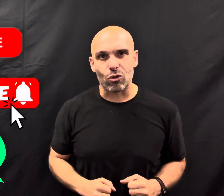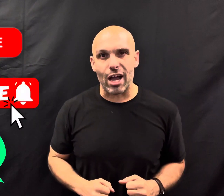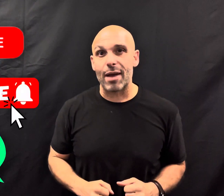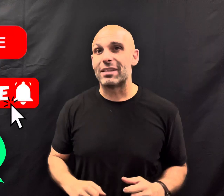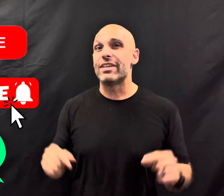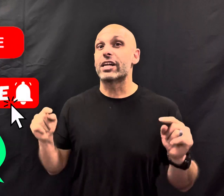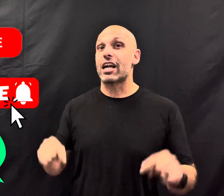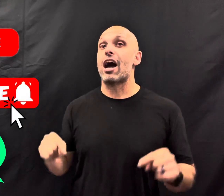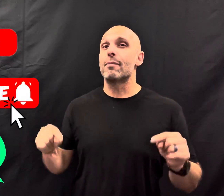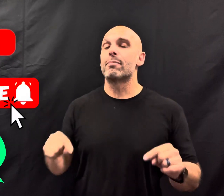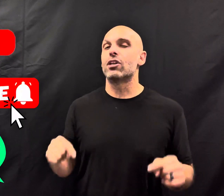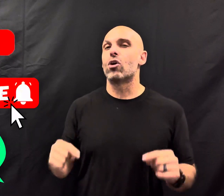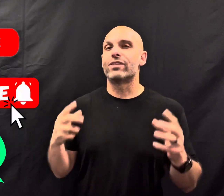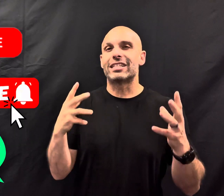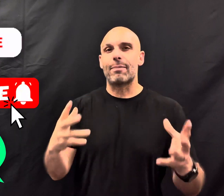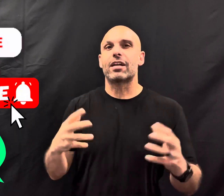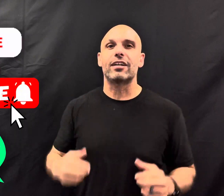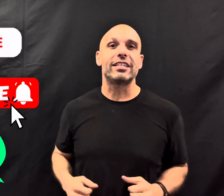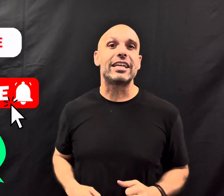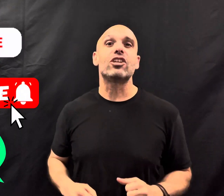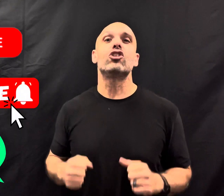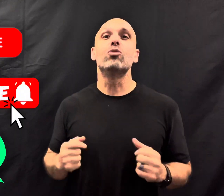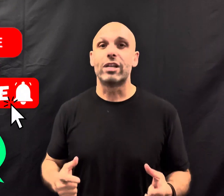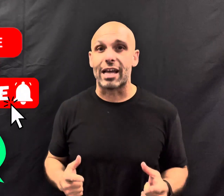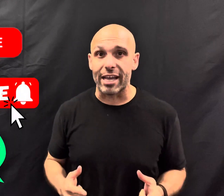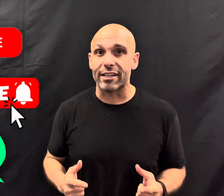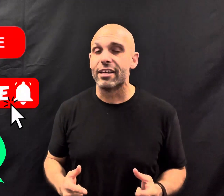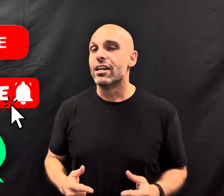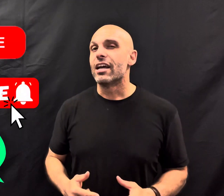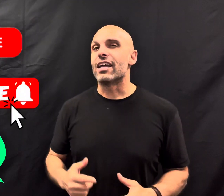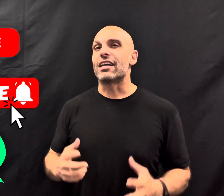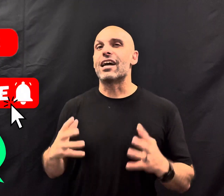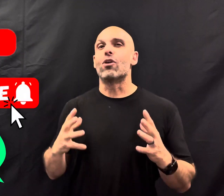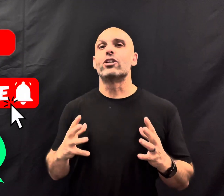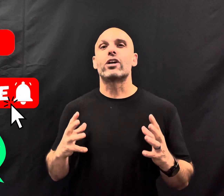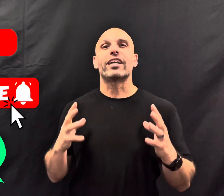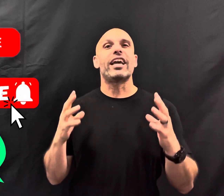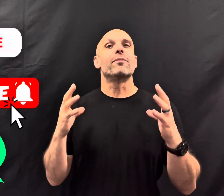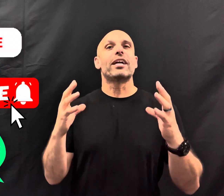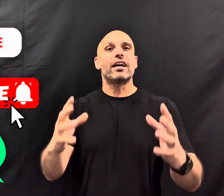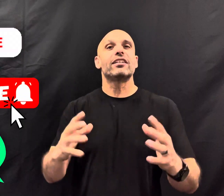subscribe. Leave a comment below of the type of content that you would like. And I always try to cater my content to